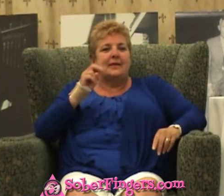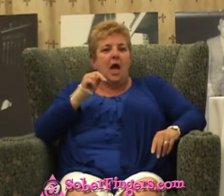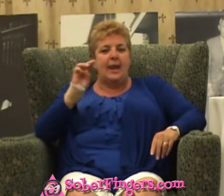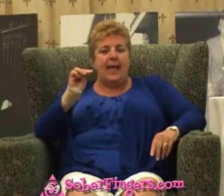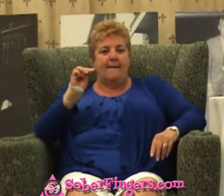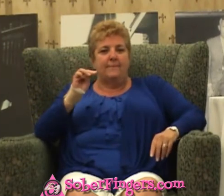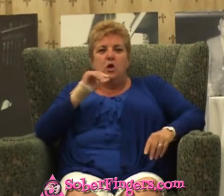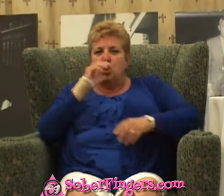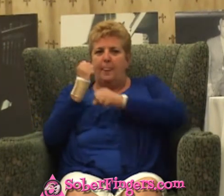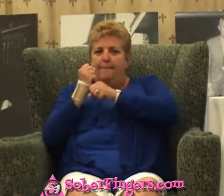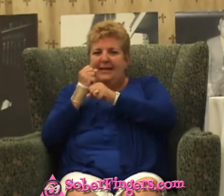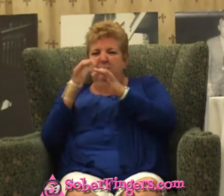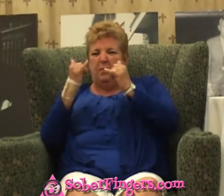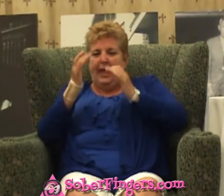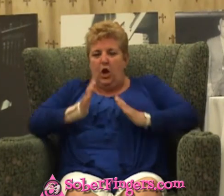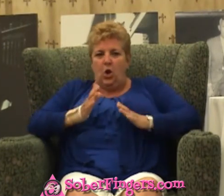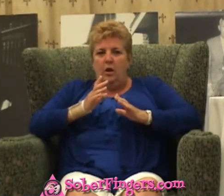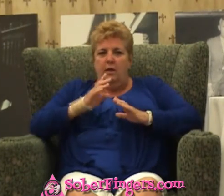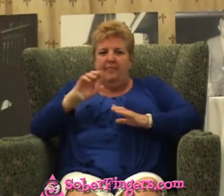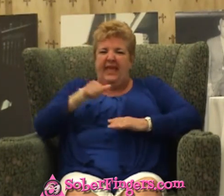player, but the other one, he